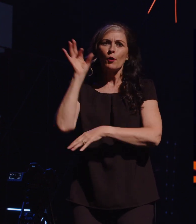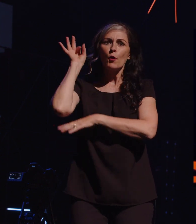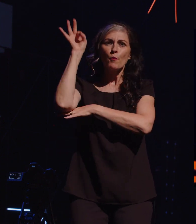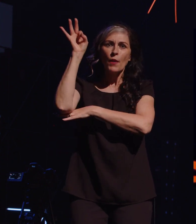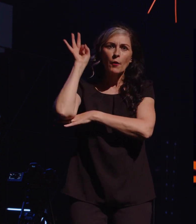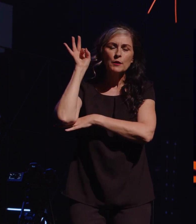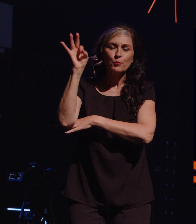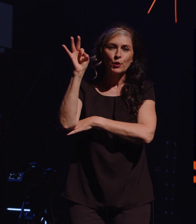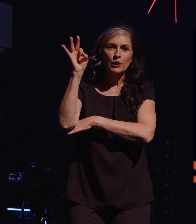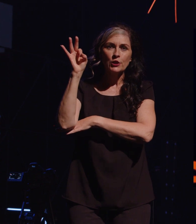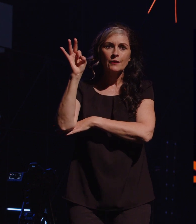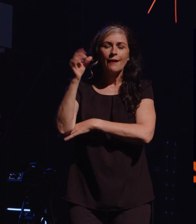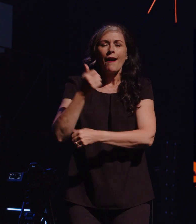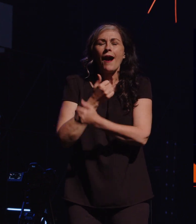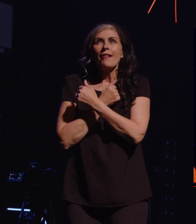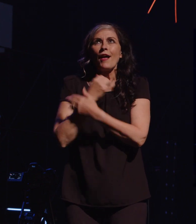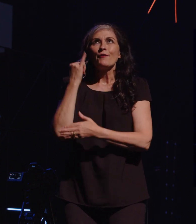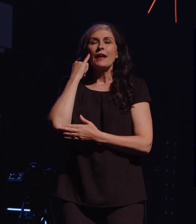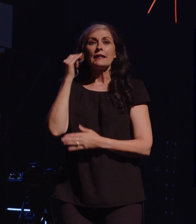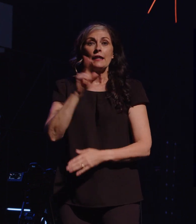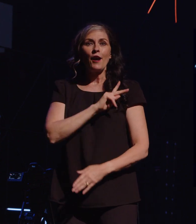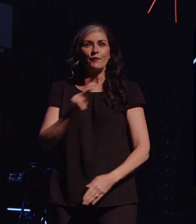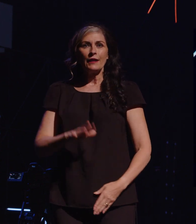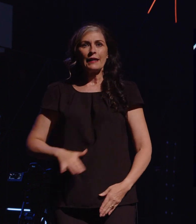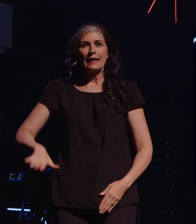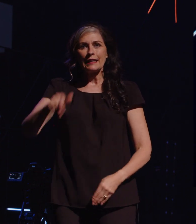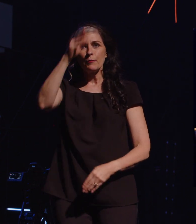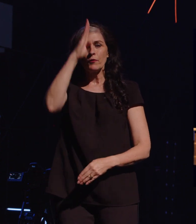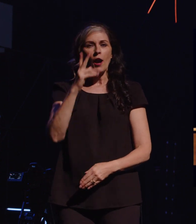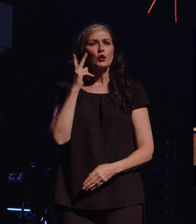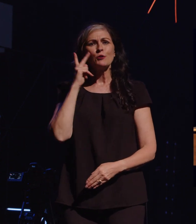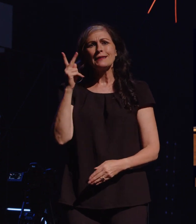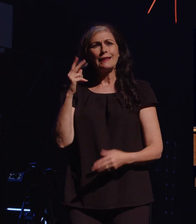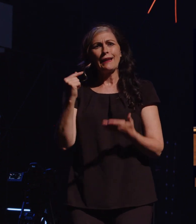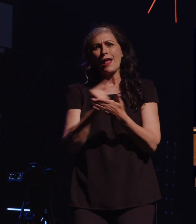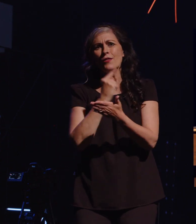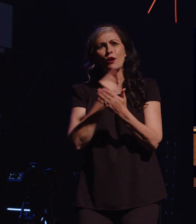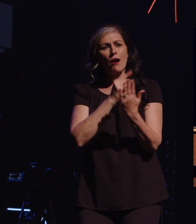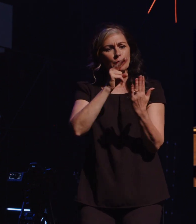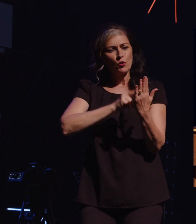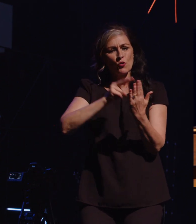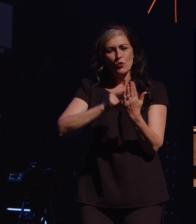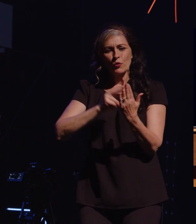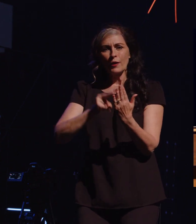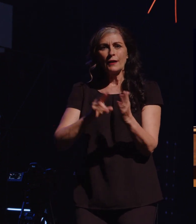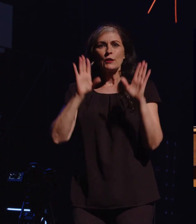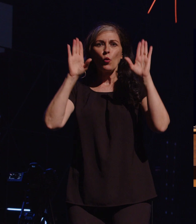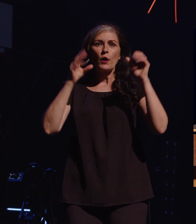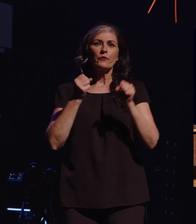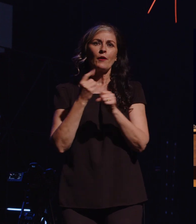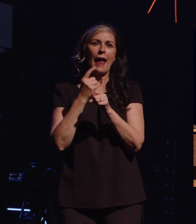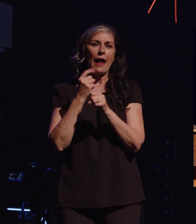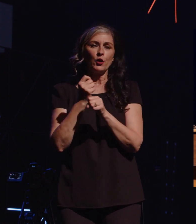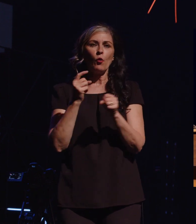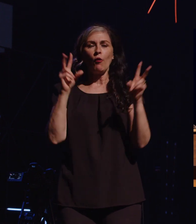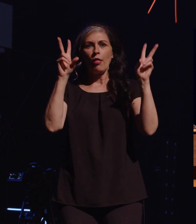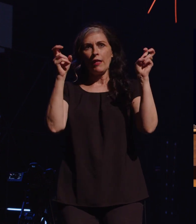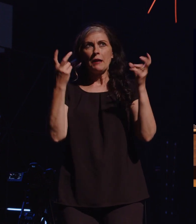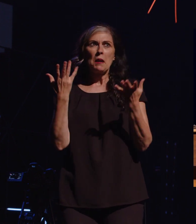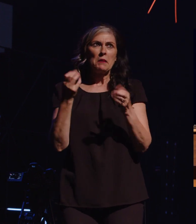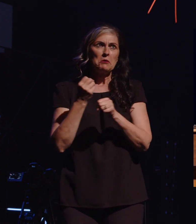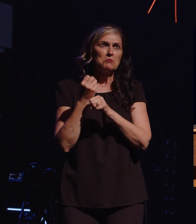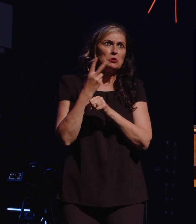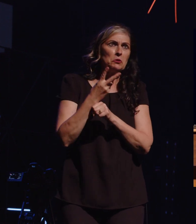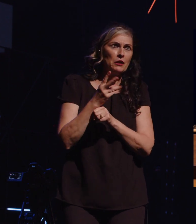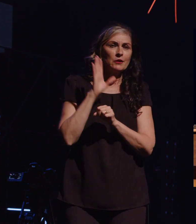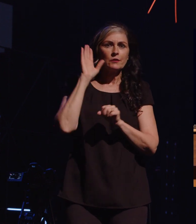preached. I love the idea of the kingdom of God. You see it all throughout the gospels. I think it would be a great annual theme for us to go through, maybe even a couple years from